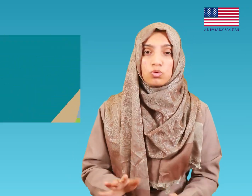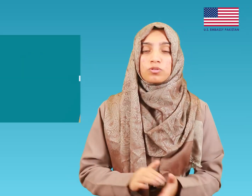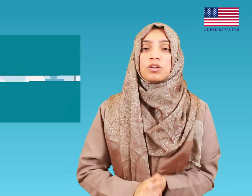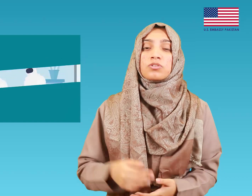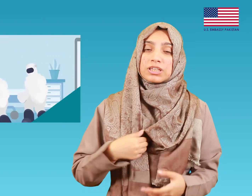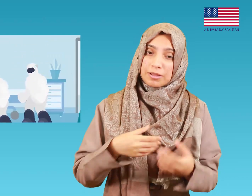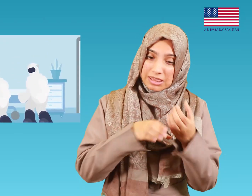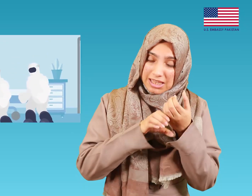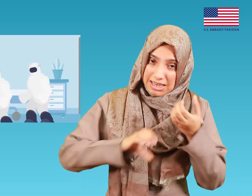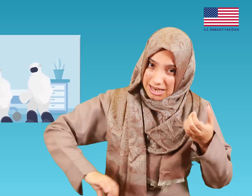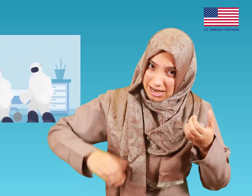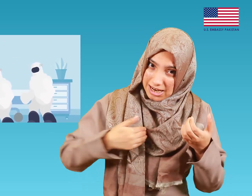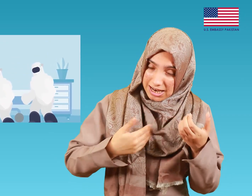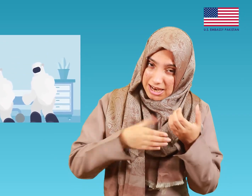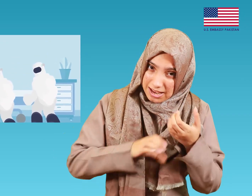and kidneys.